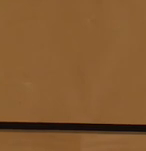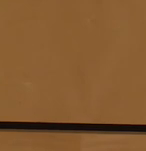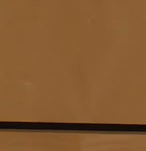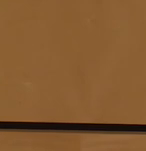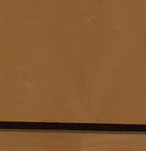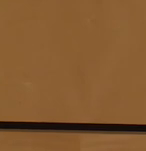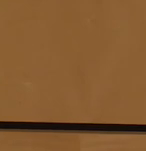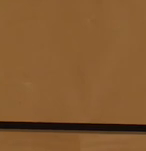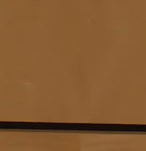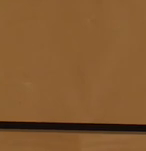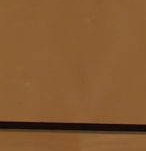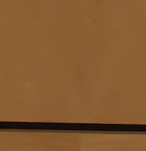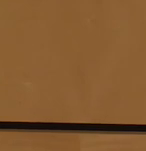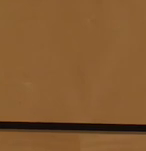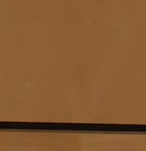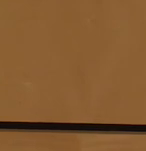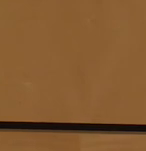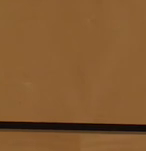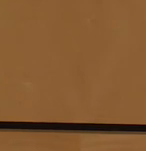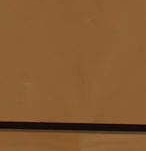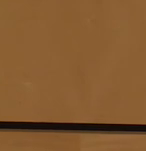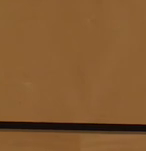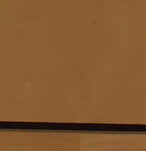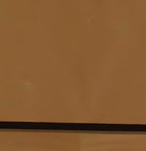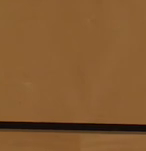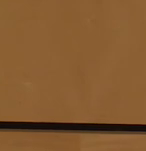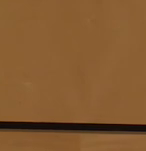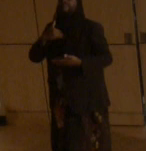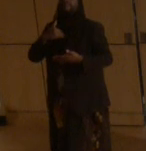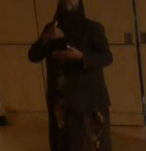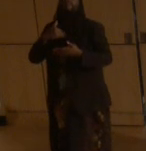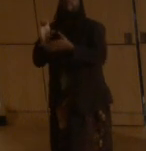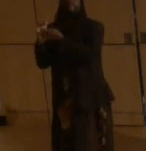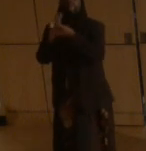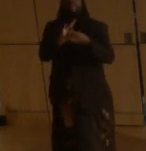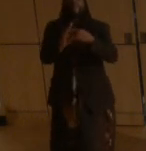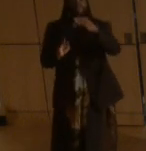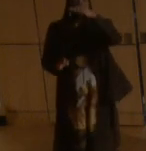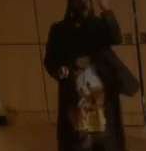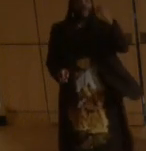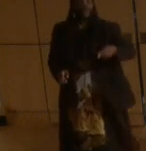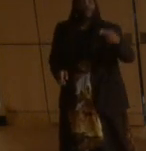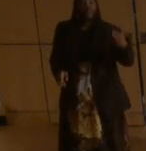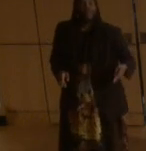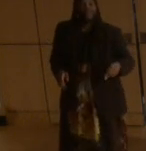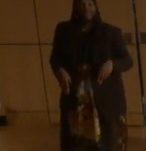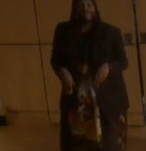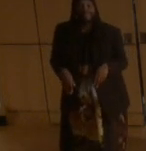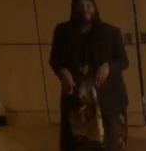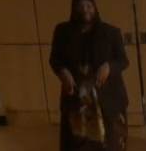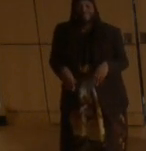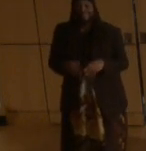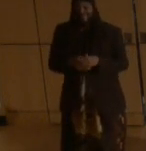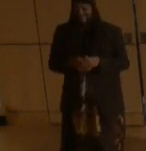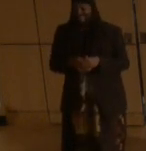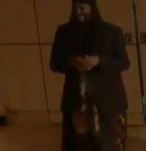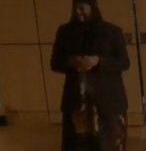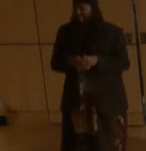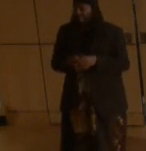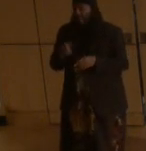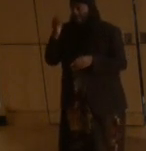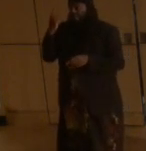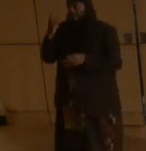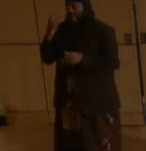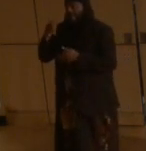art, there is Black history. Where there is